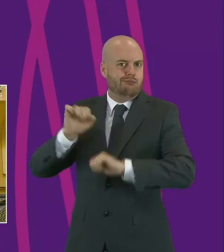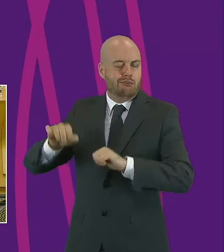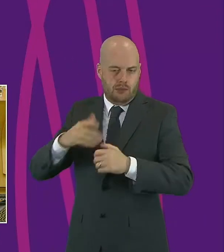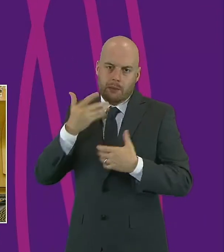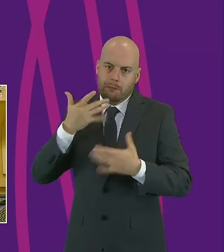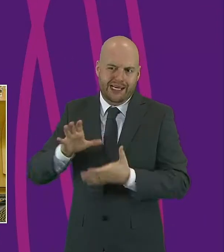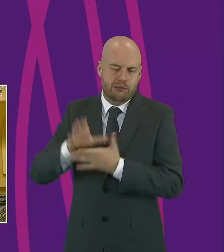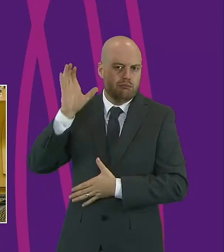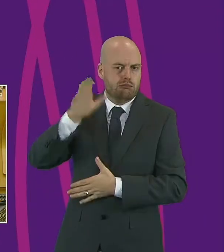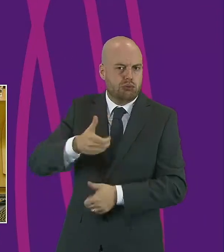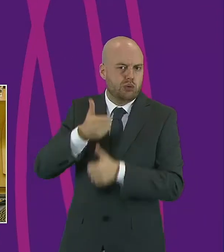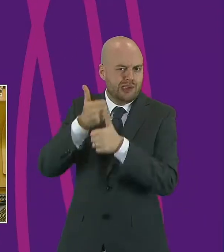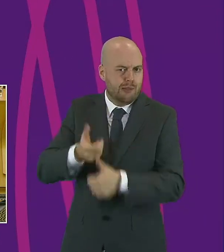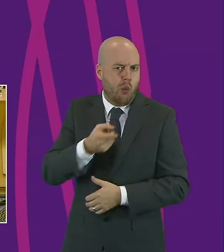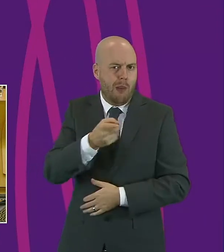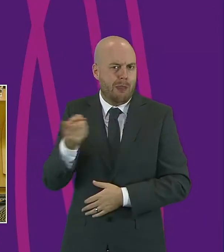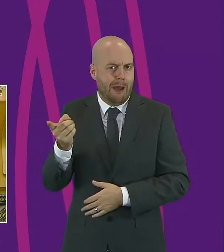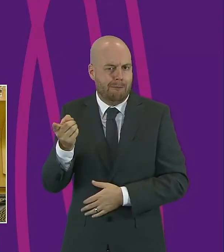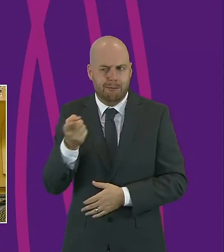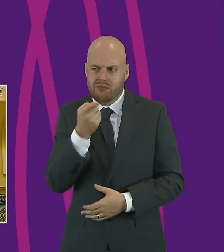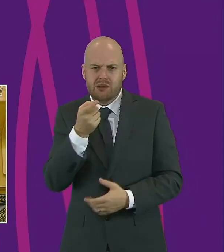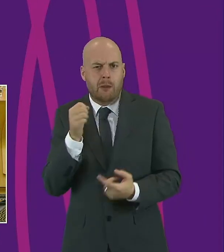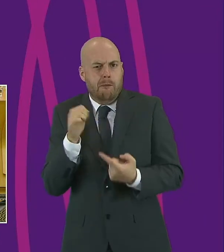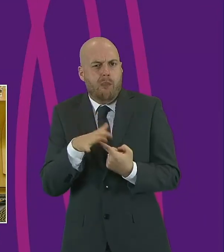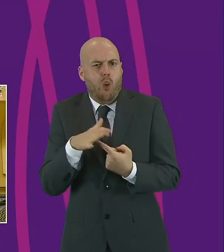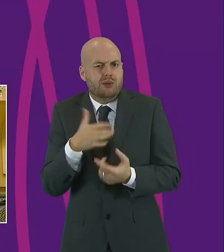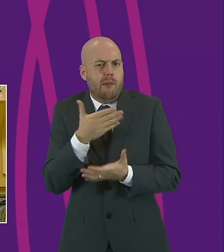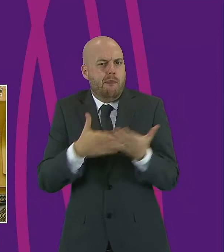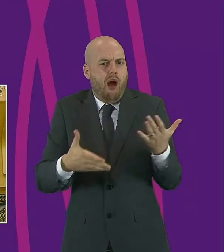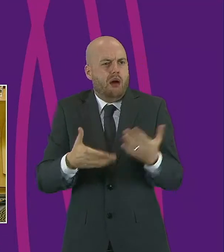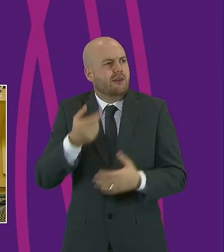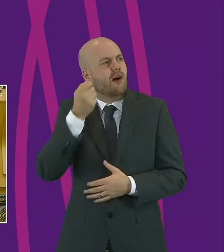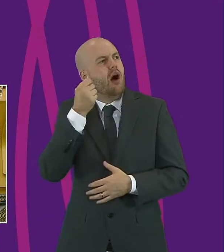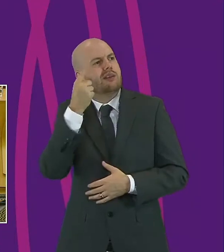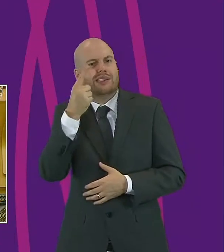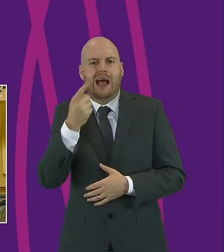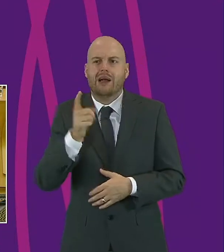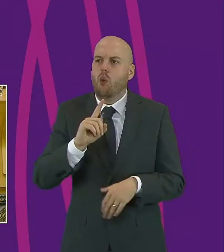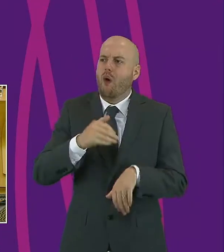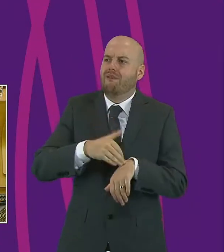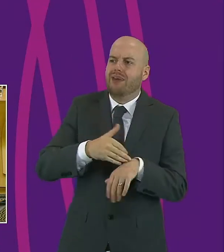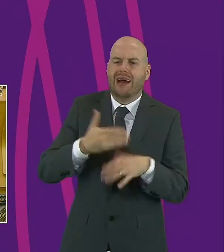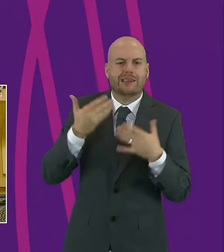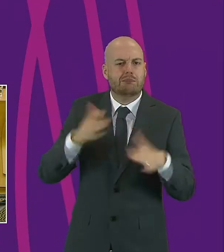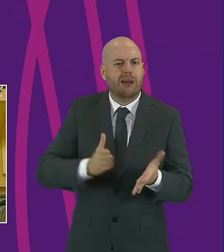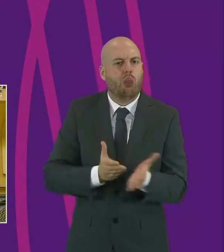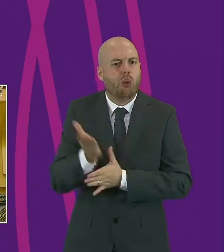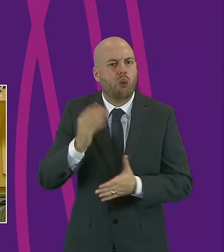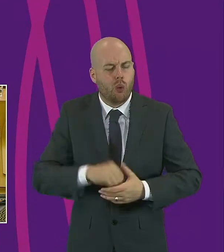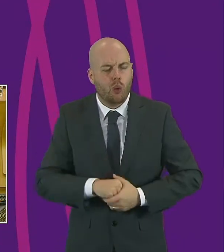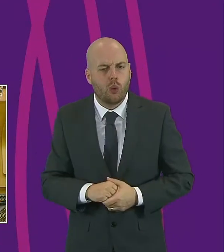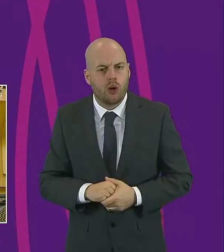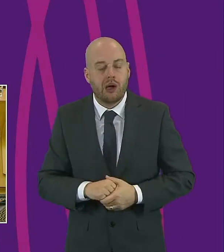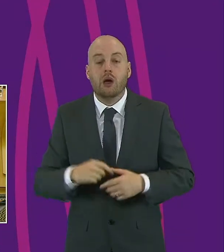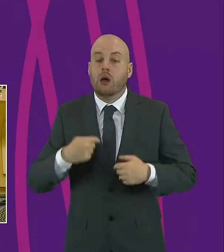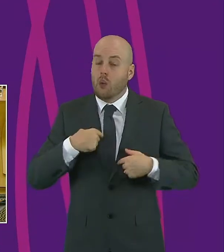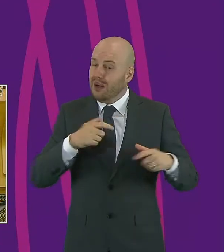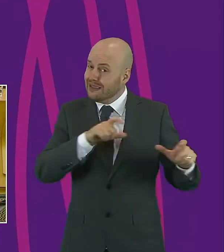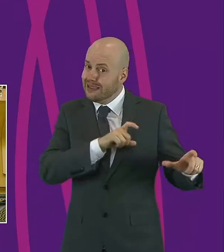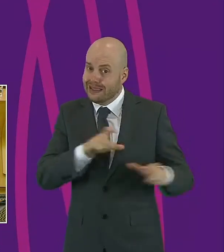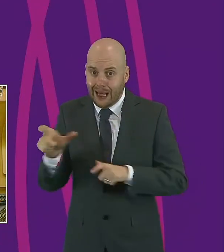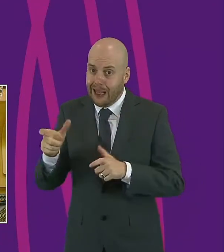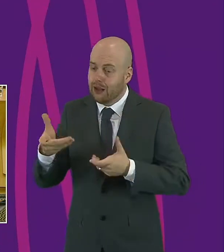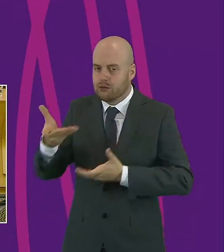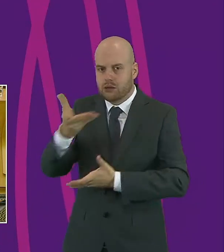and indication of that understanding of the wider impact. We are still in discussions about the distribution